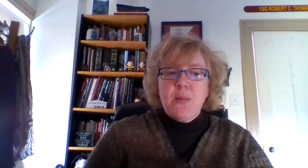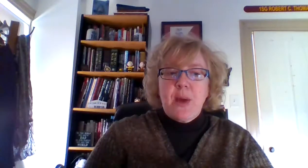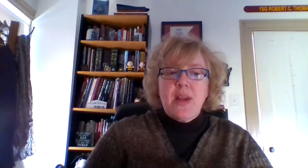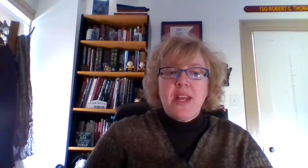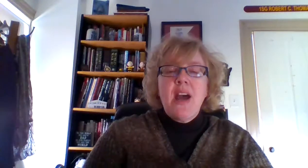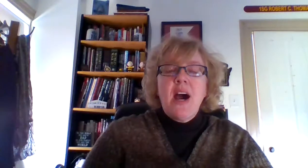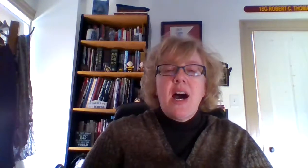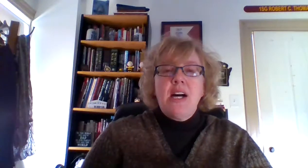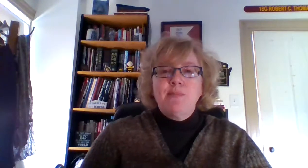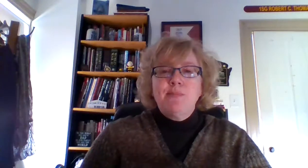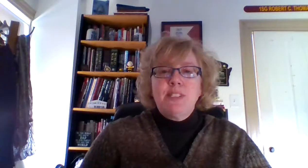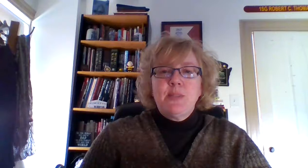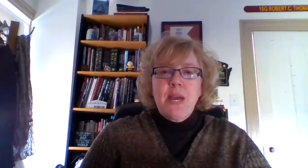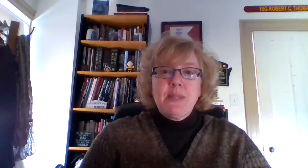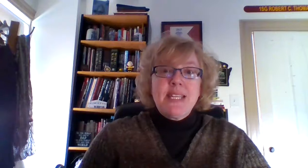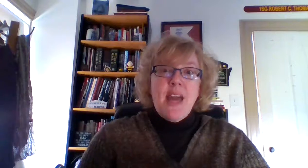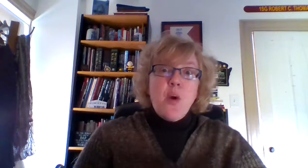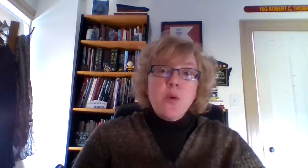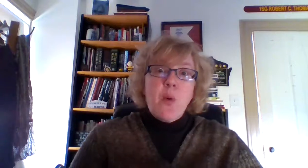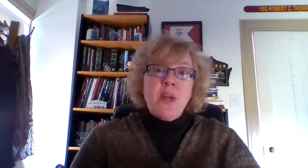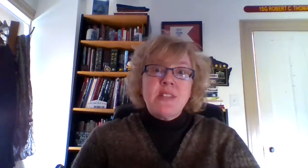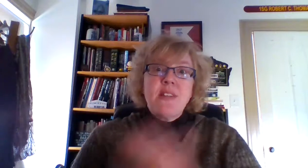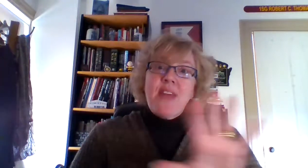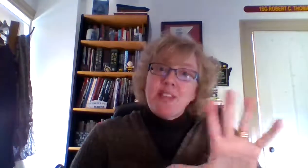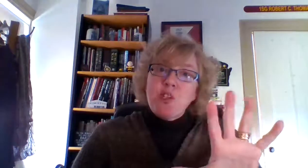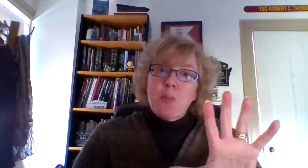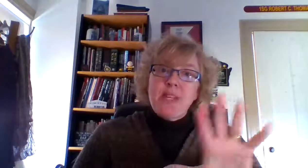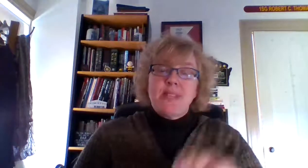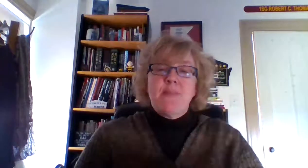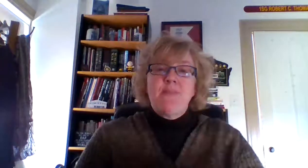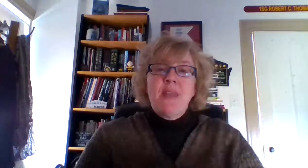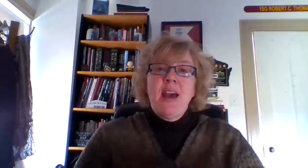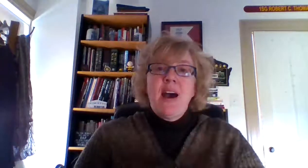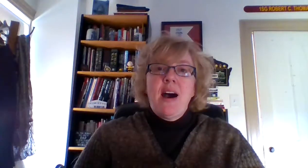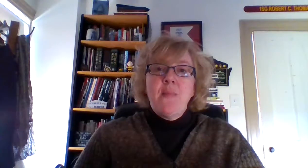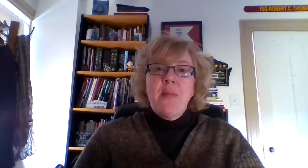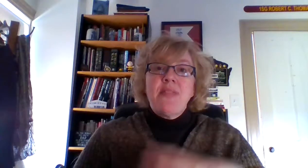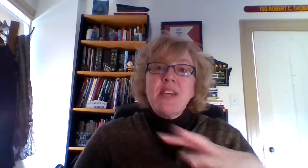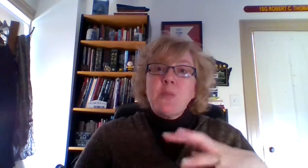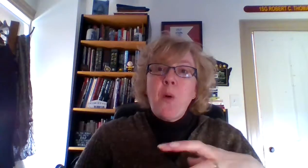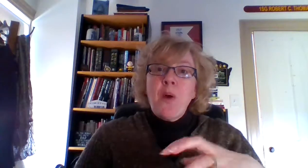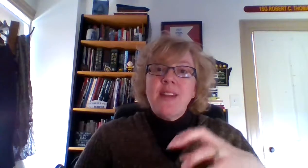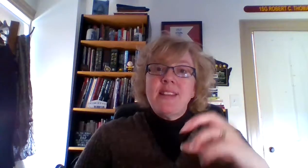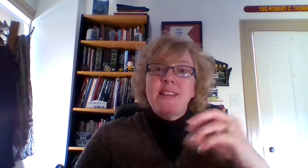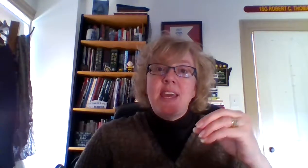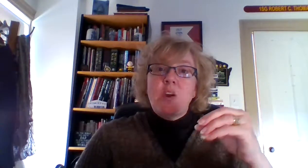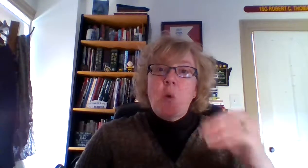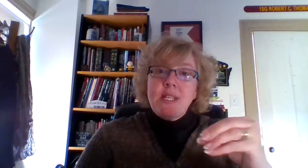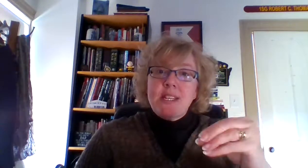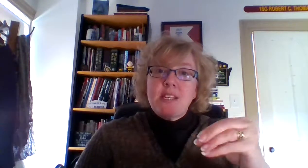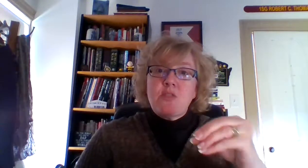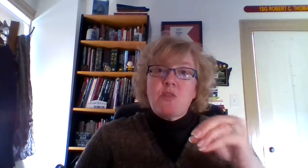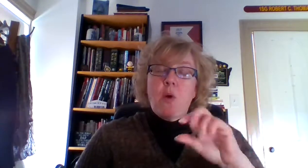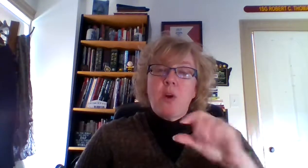about it, to be able to get those points. That's super easy. At this point, the quizzes for